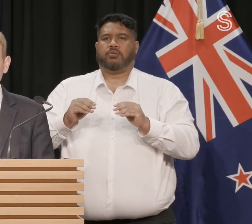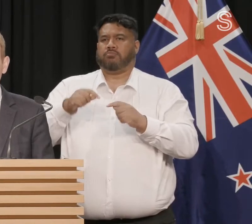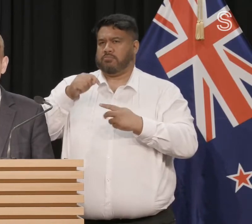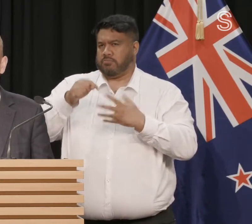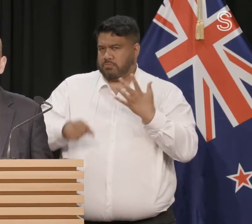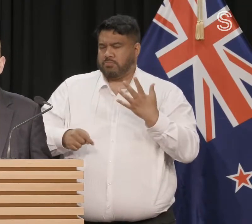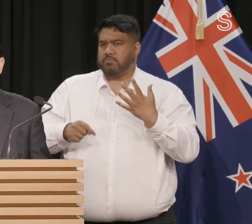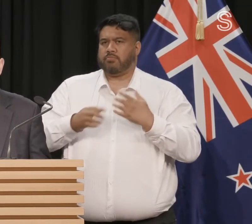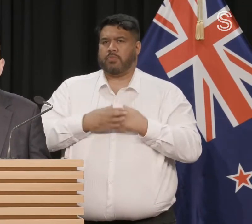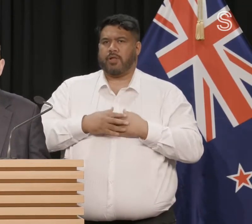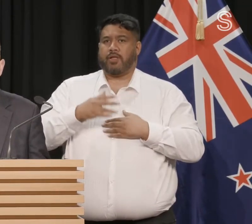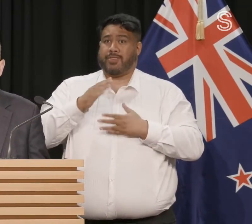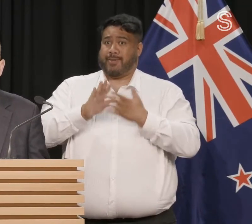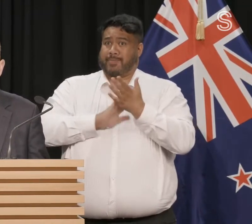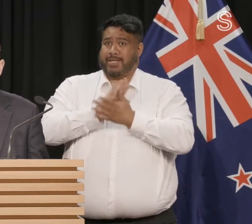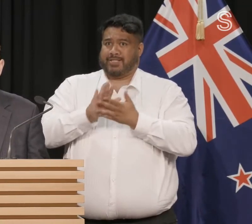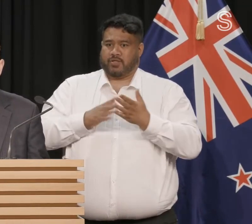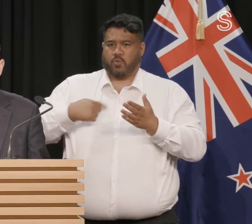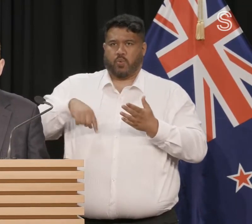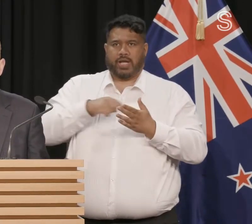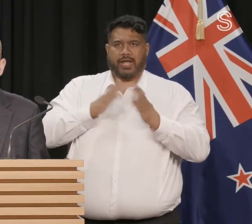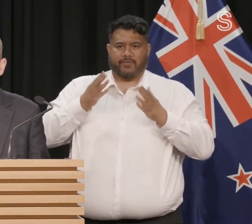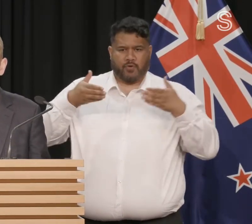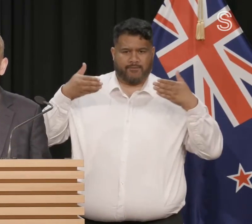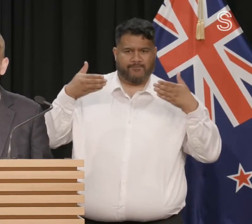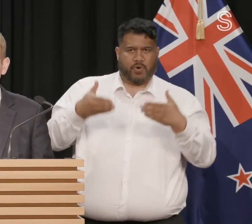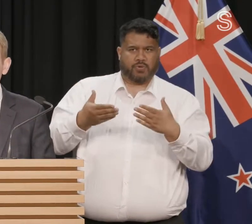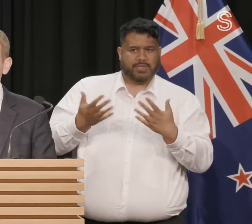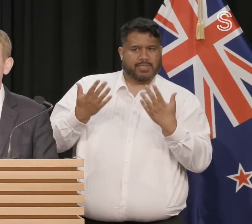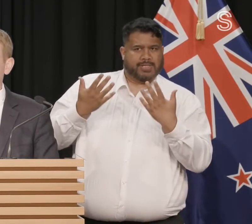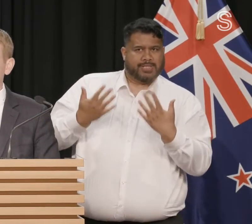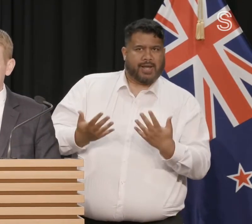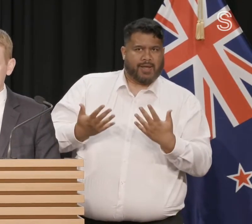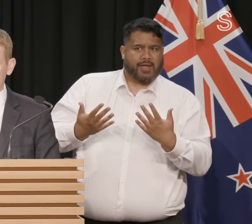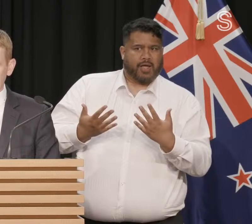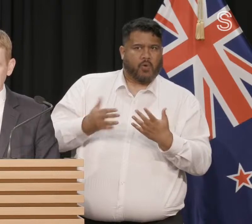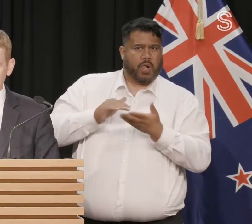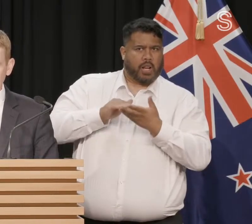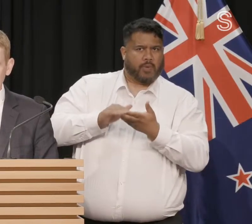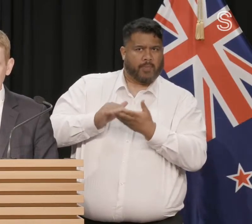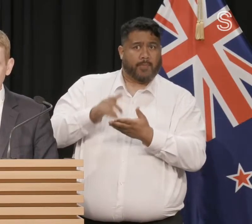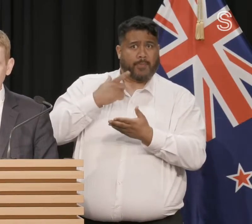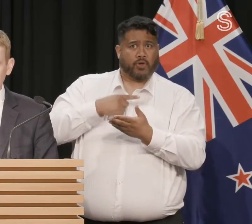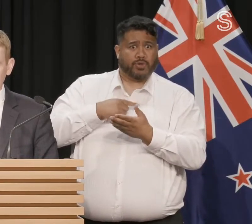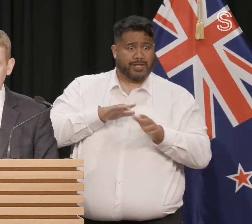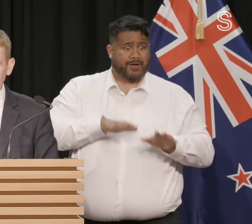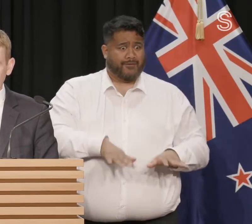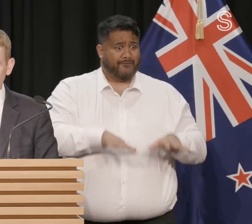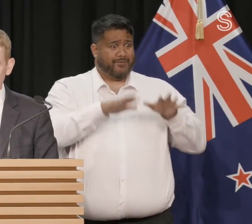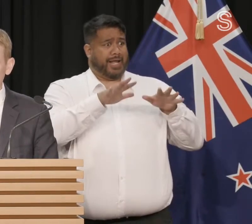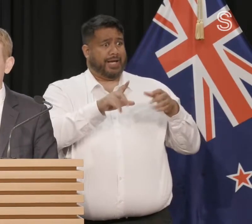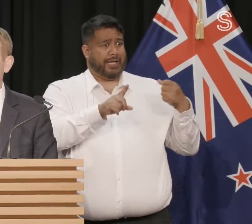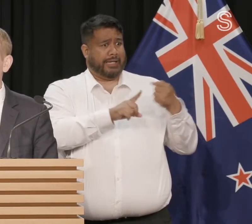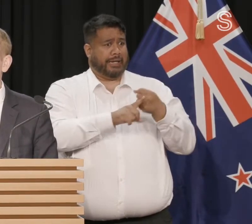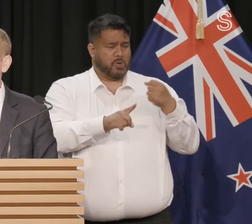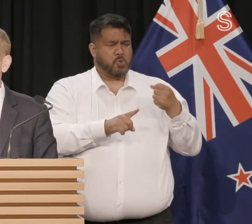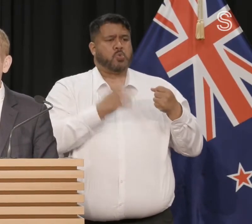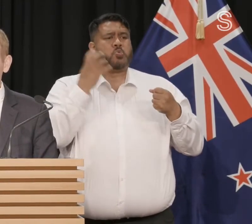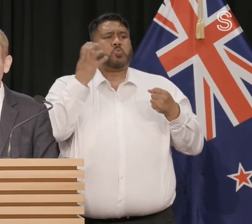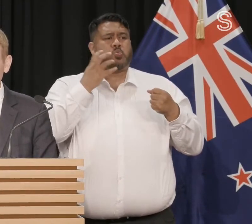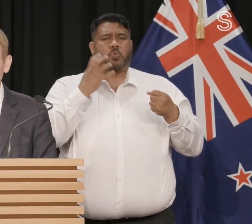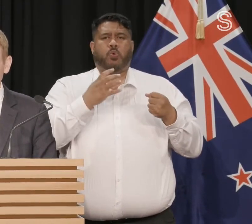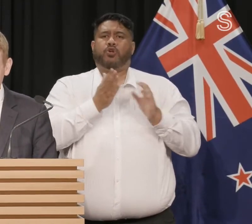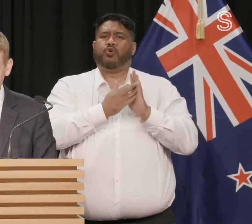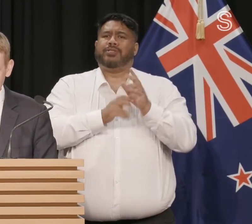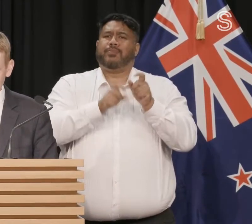on what's in front of us right now. As the recent flooding has highlighted, New Zealanders want the government focused on the key issues that